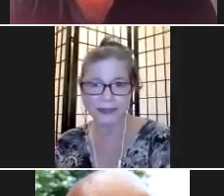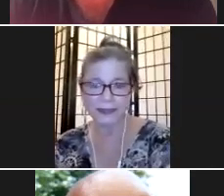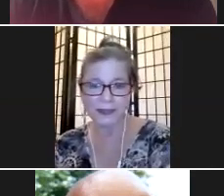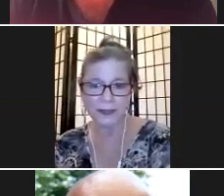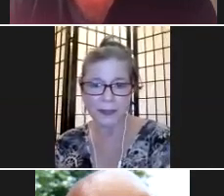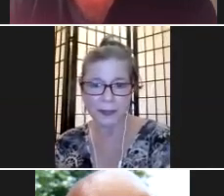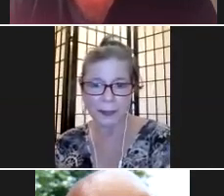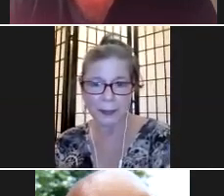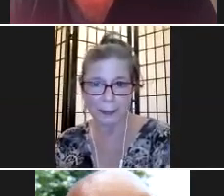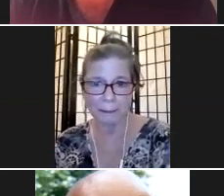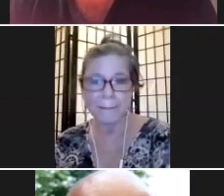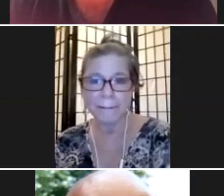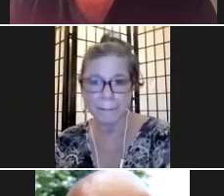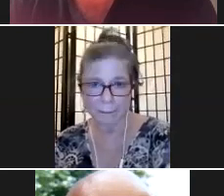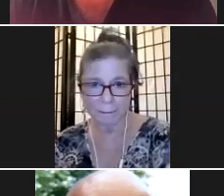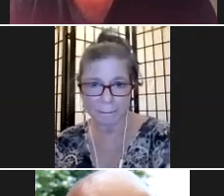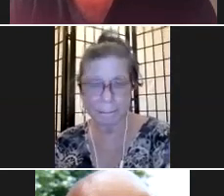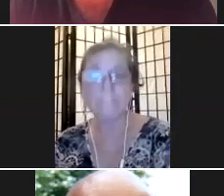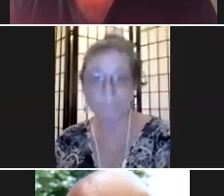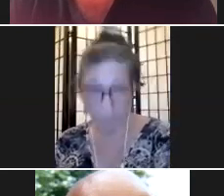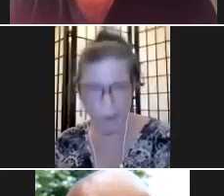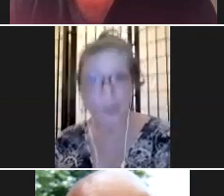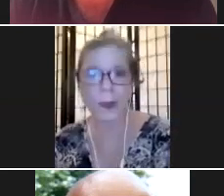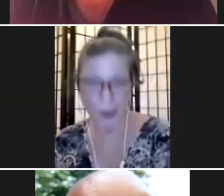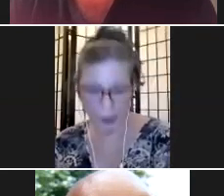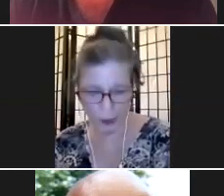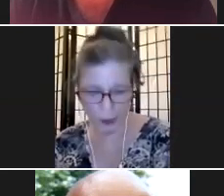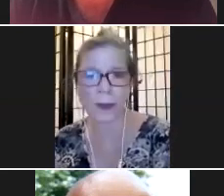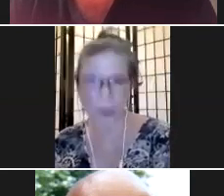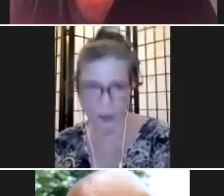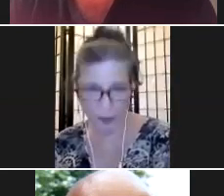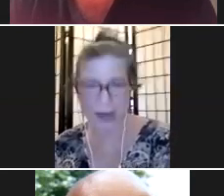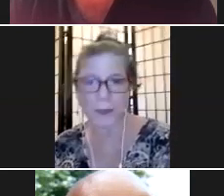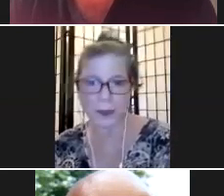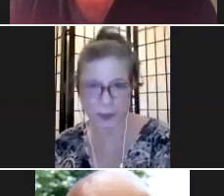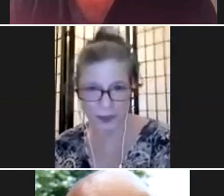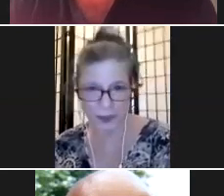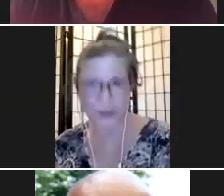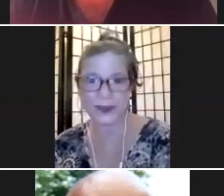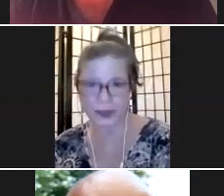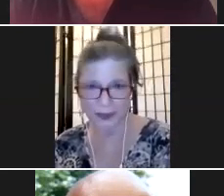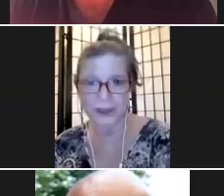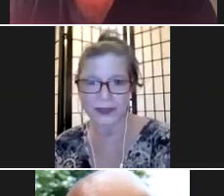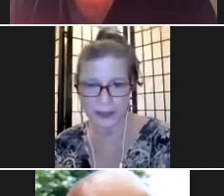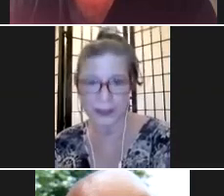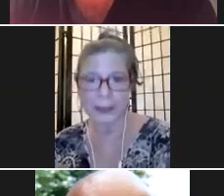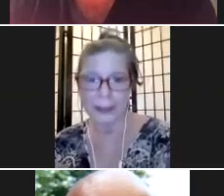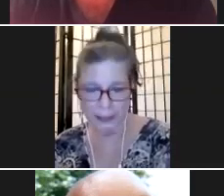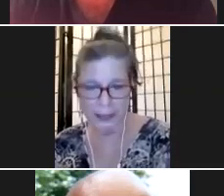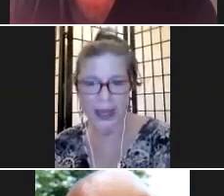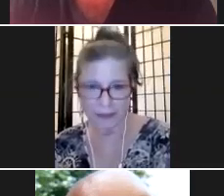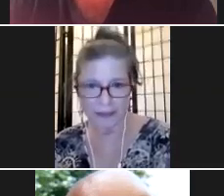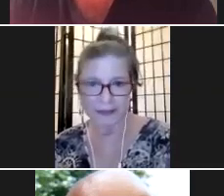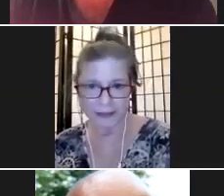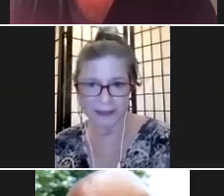you could teach a baby 2 languages at once. Yep. Wow.